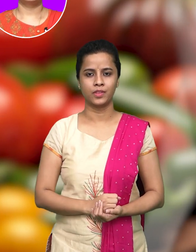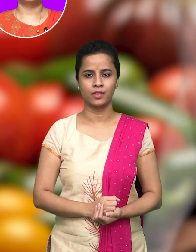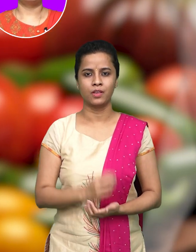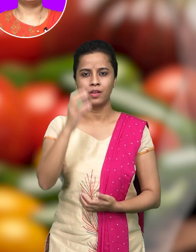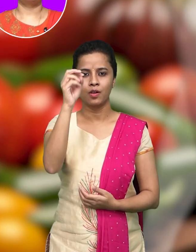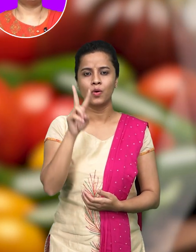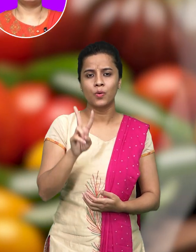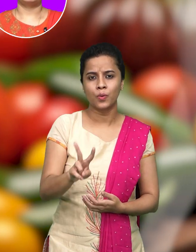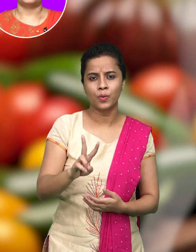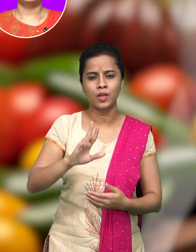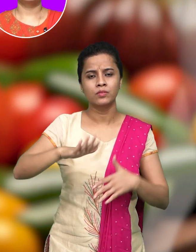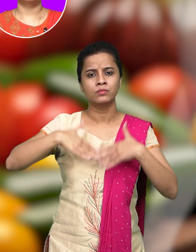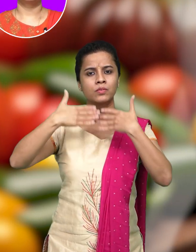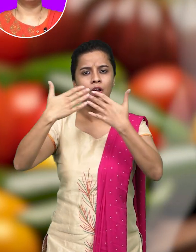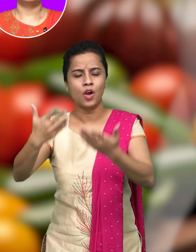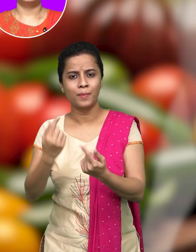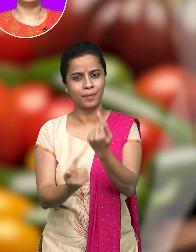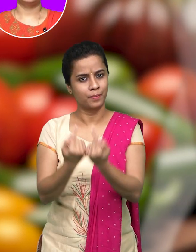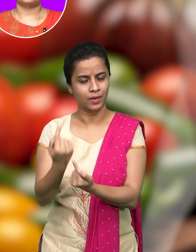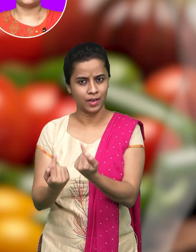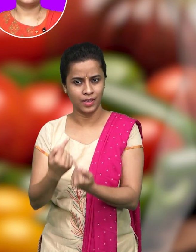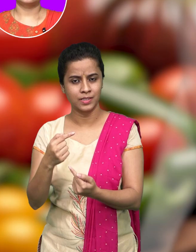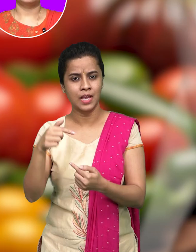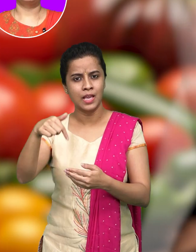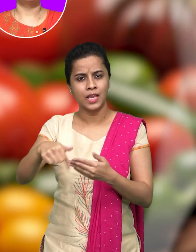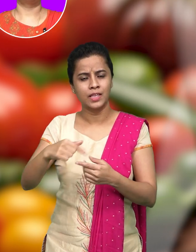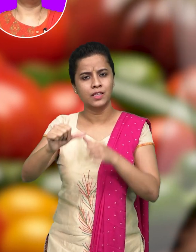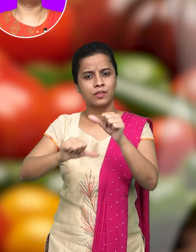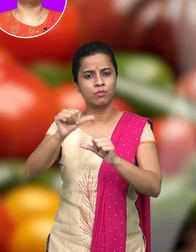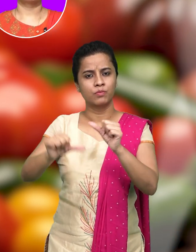Oxygen is given out by plants in this phase.